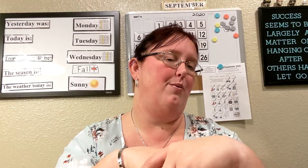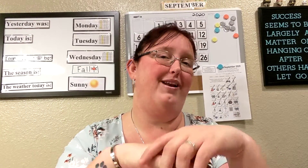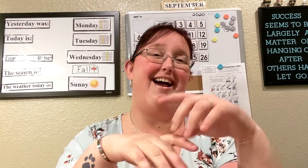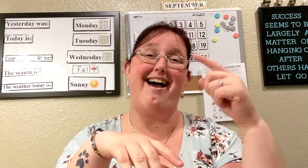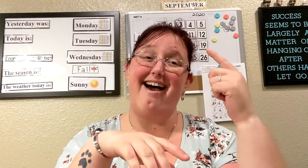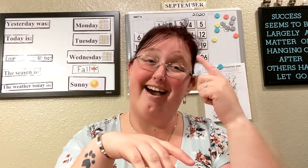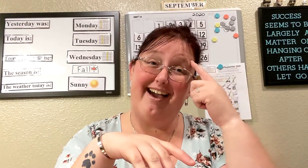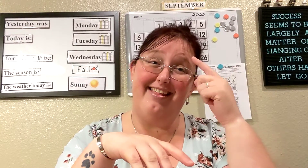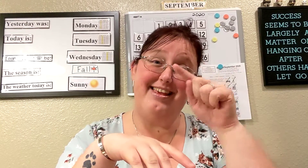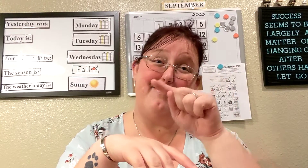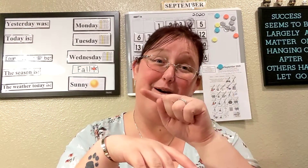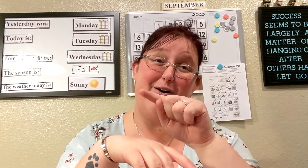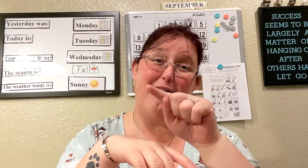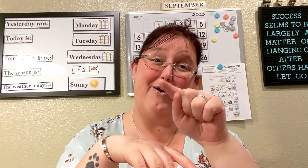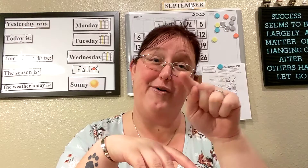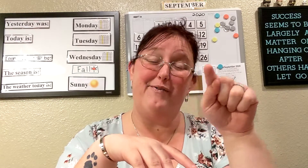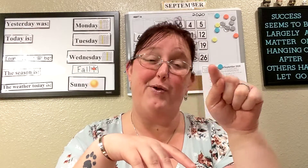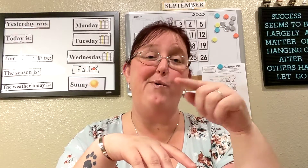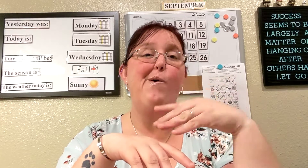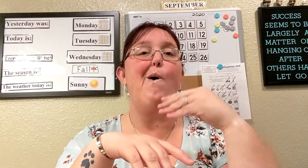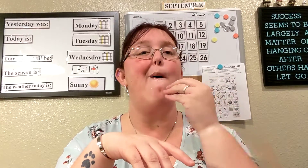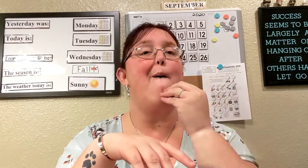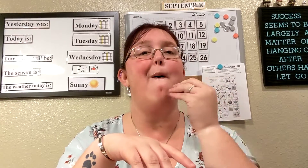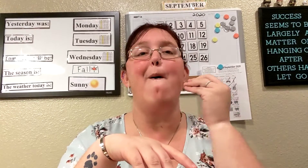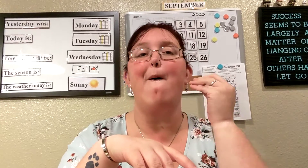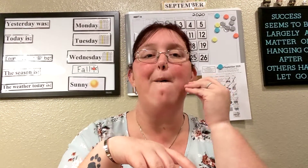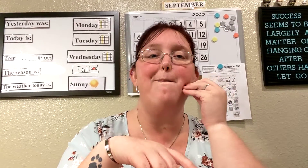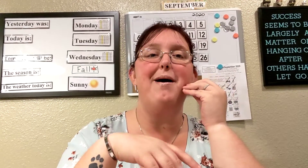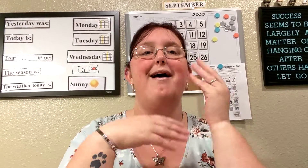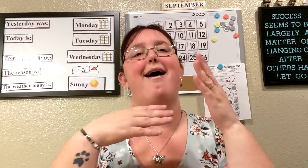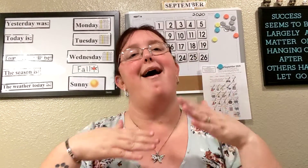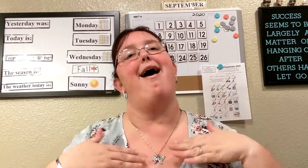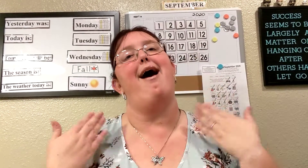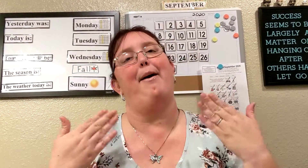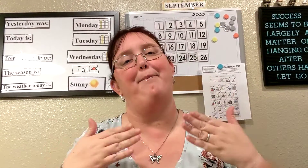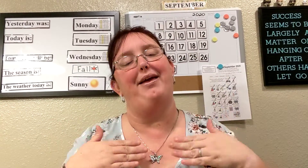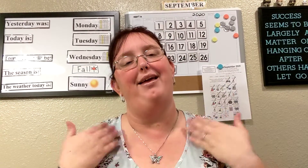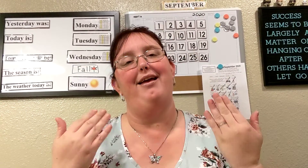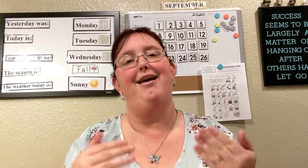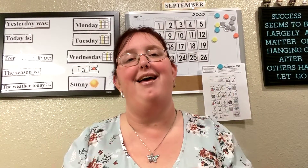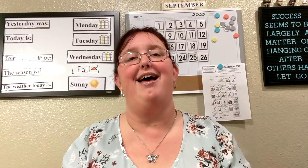when I think about all of you, home, happy,